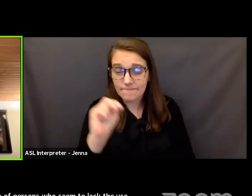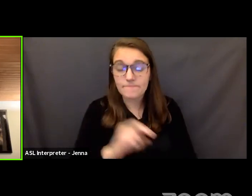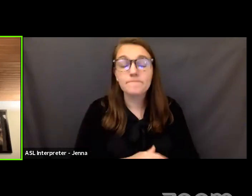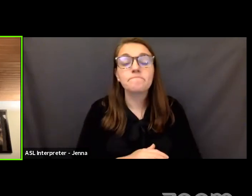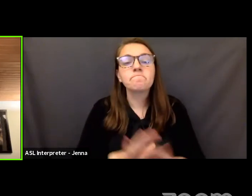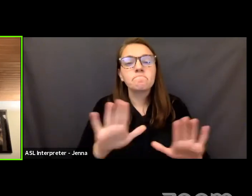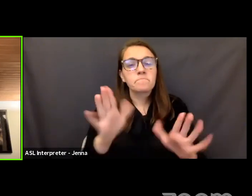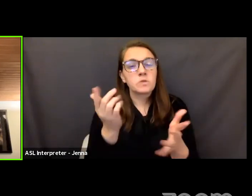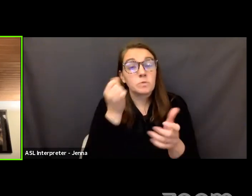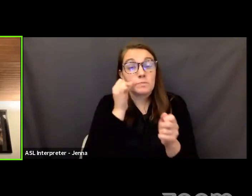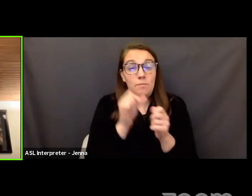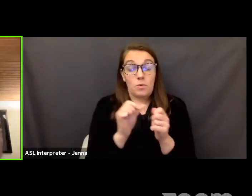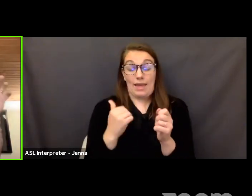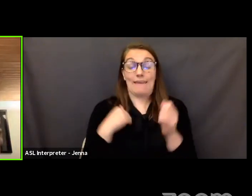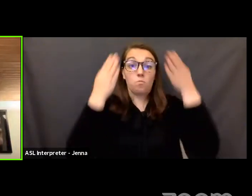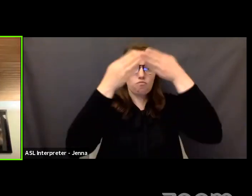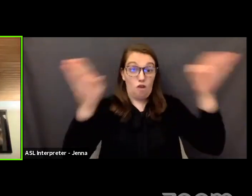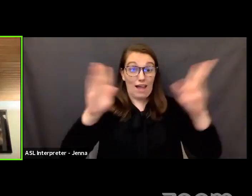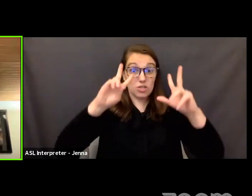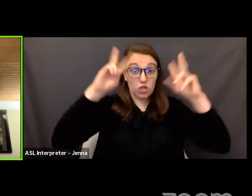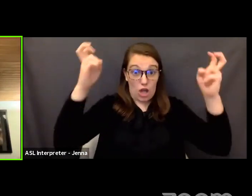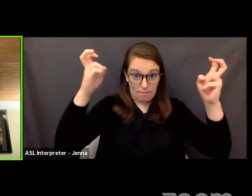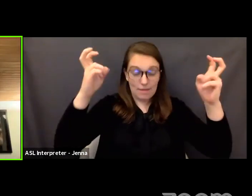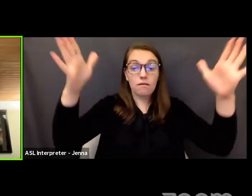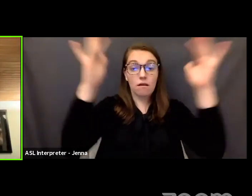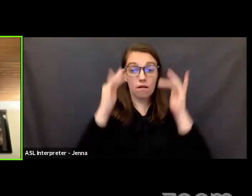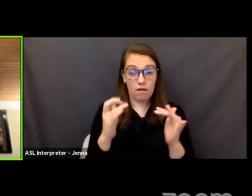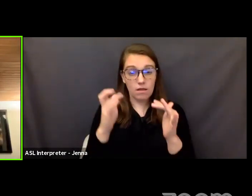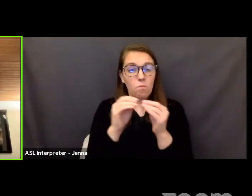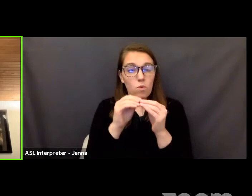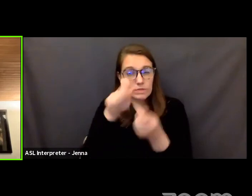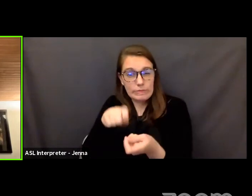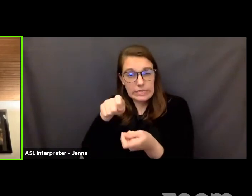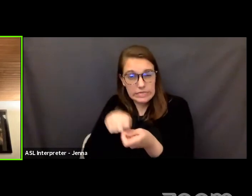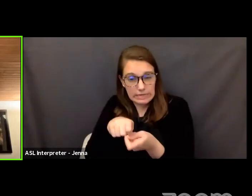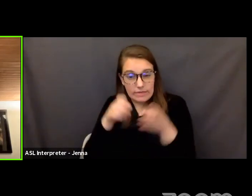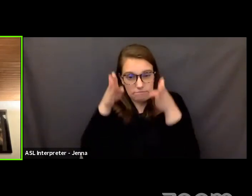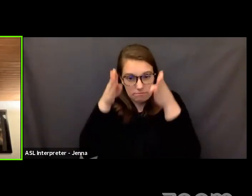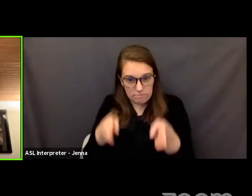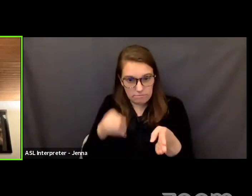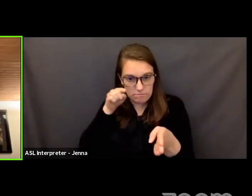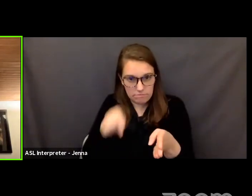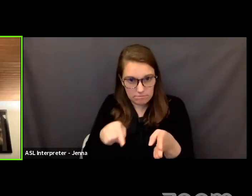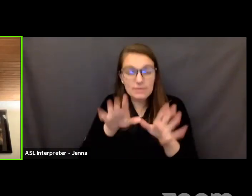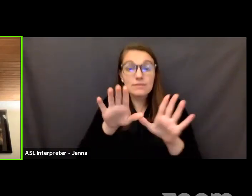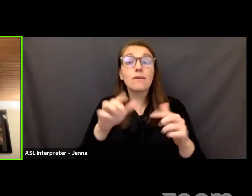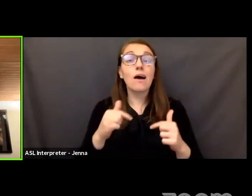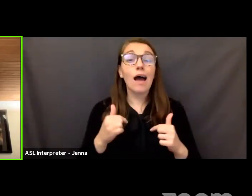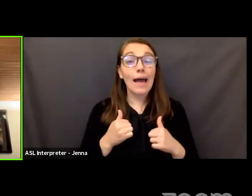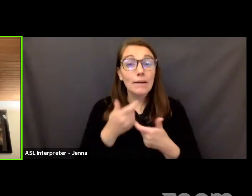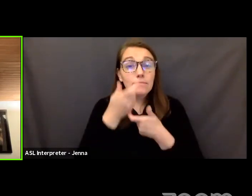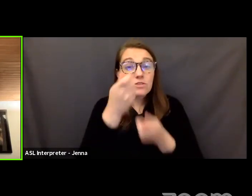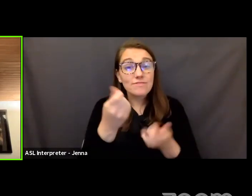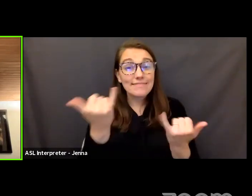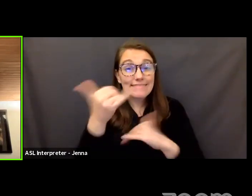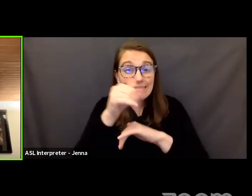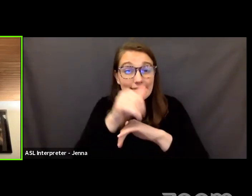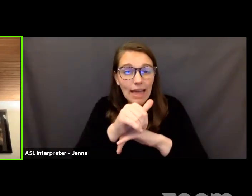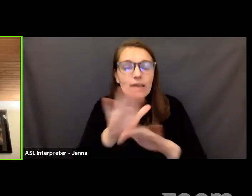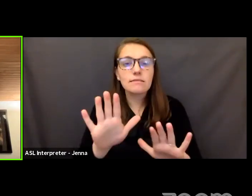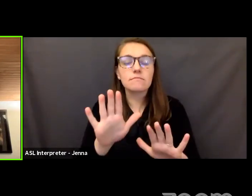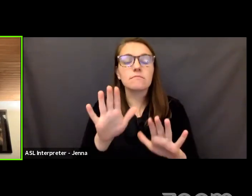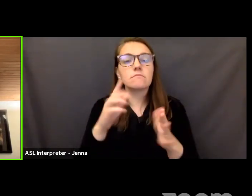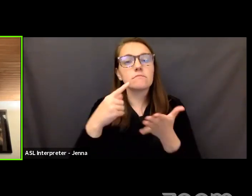between the topic and the subject of the Spanish colonial debates, my main interest here is persons who